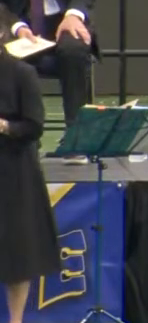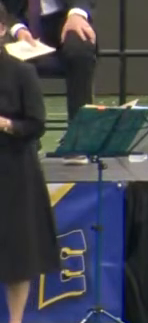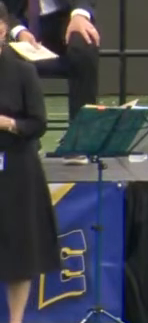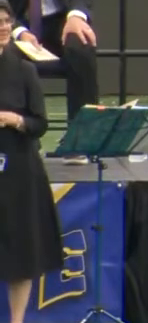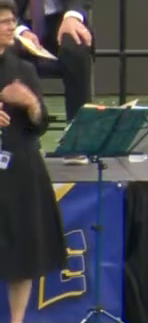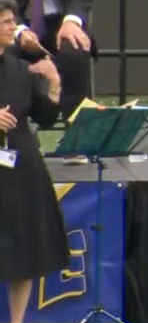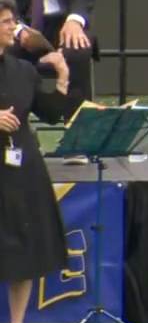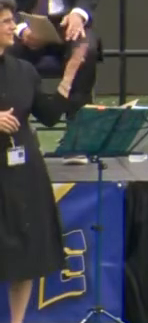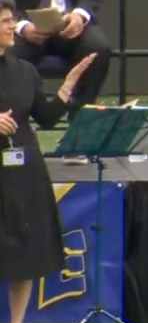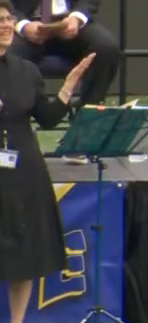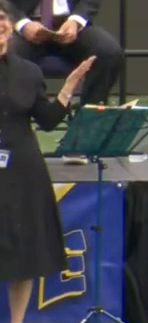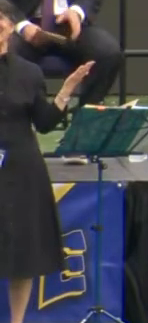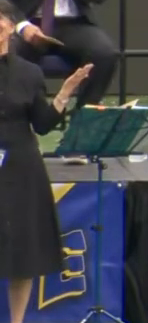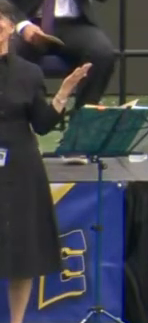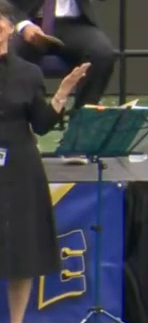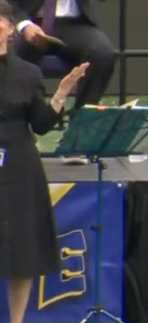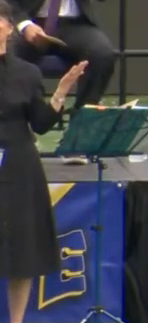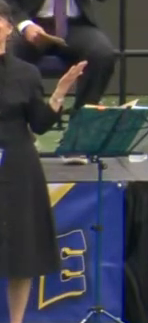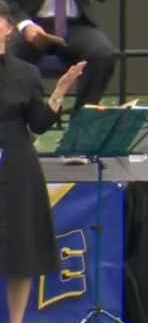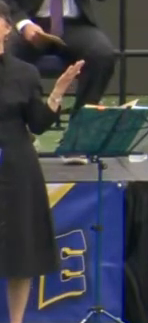Shandrick Harrison.